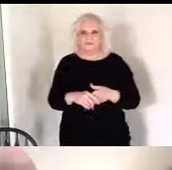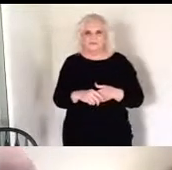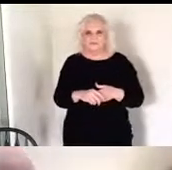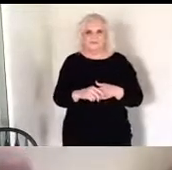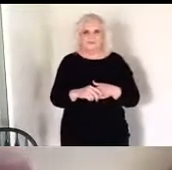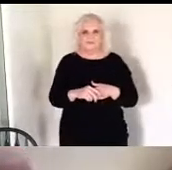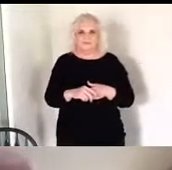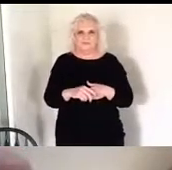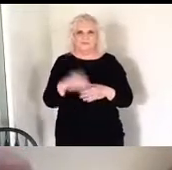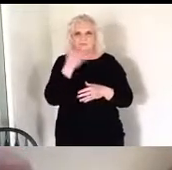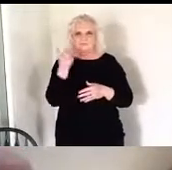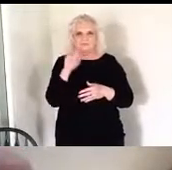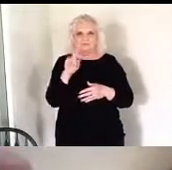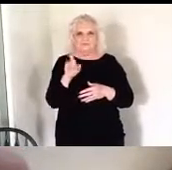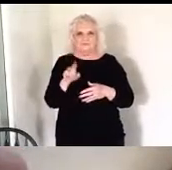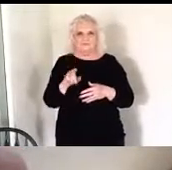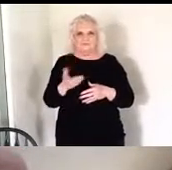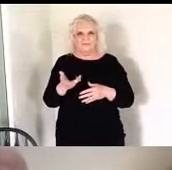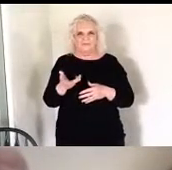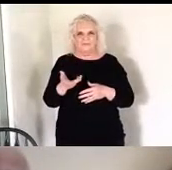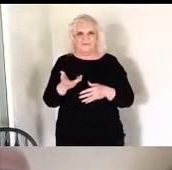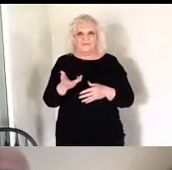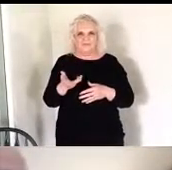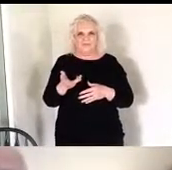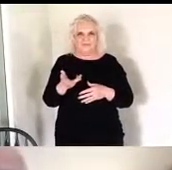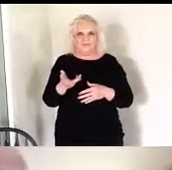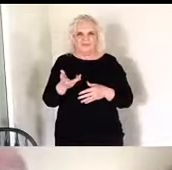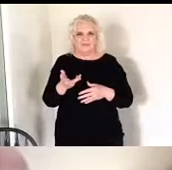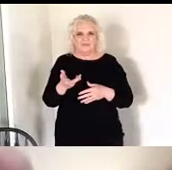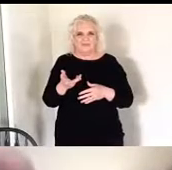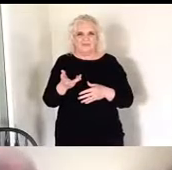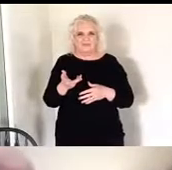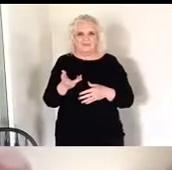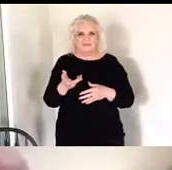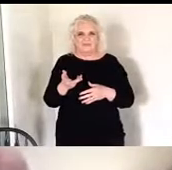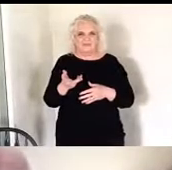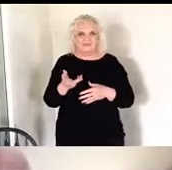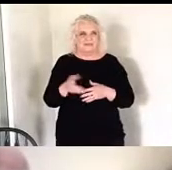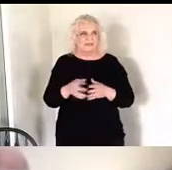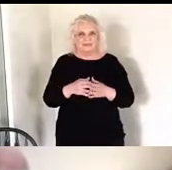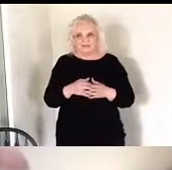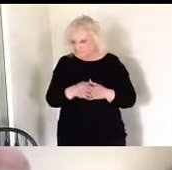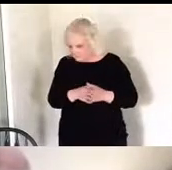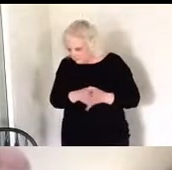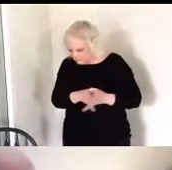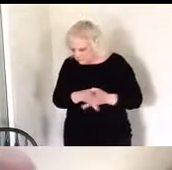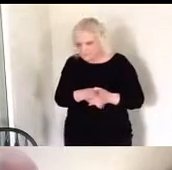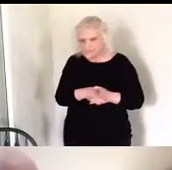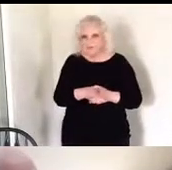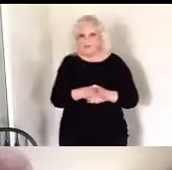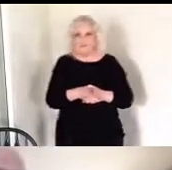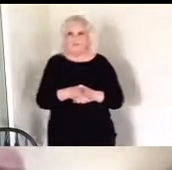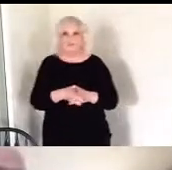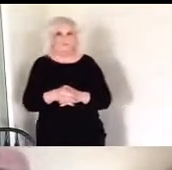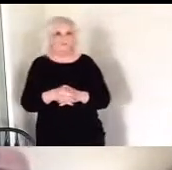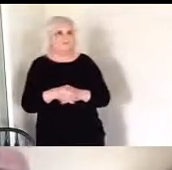Is that any better? I can see her perfectly. Yeah, we can see fine on this, on these cameras